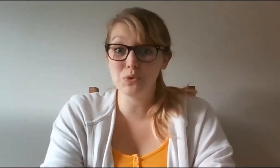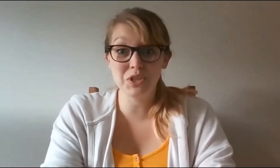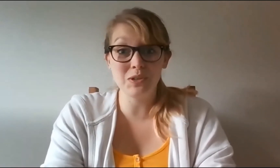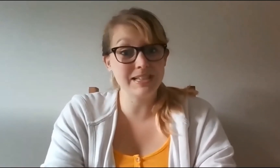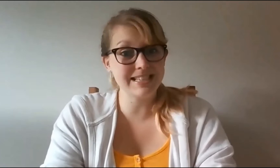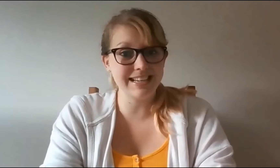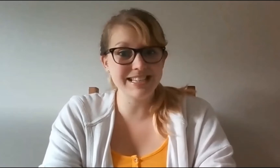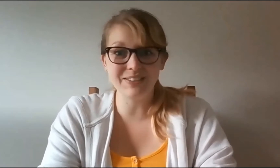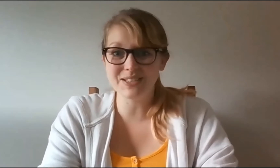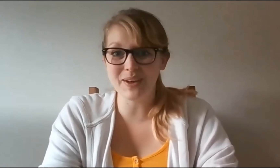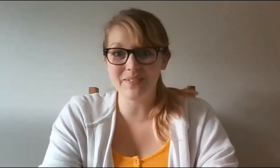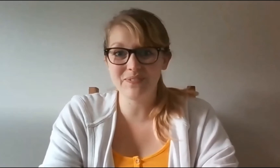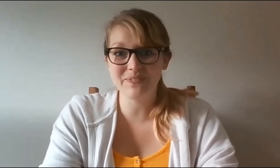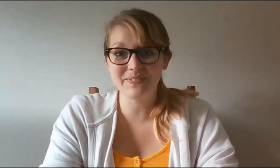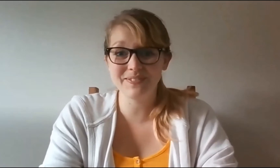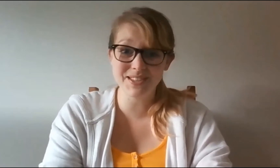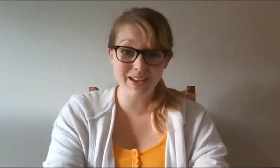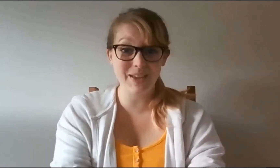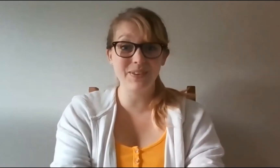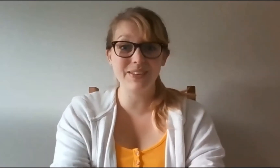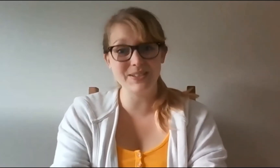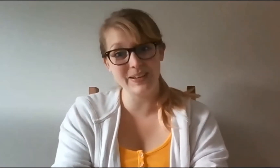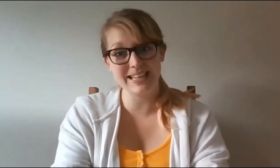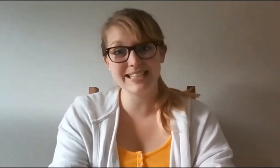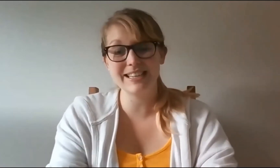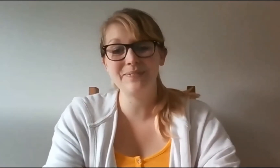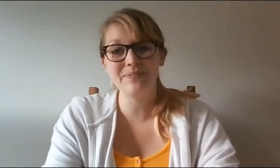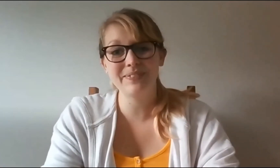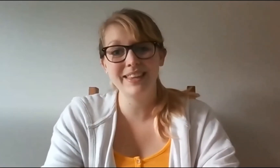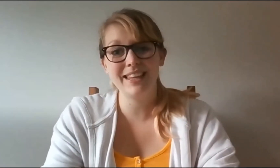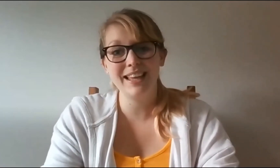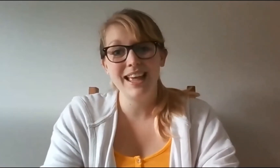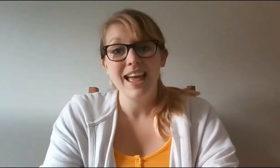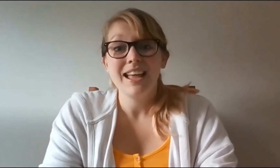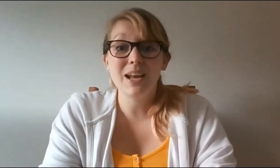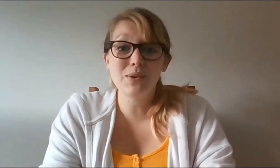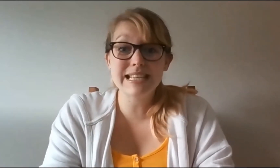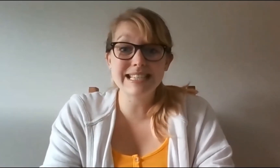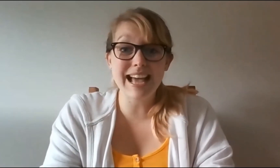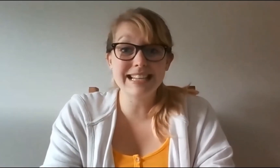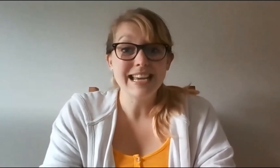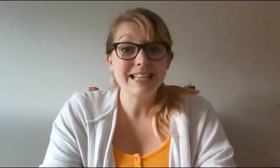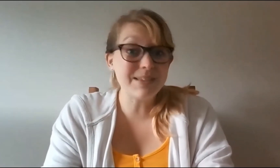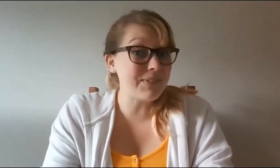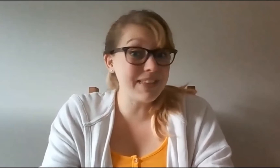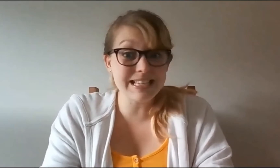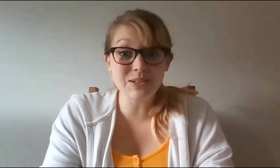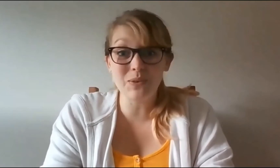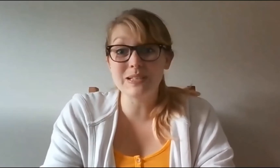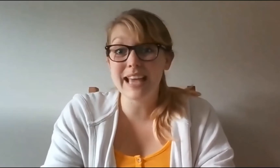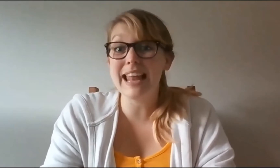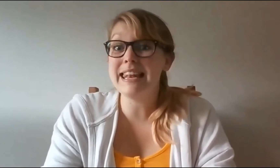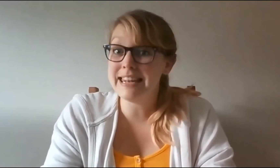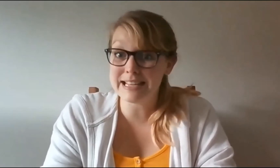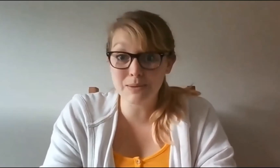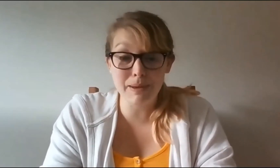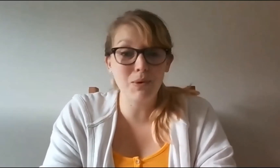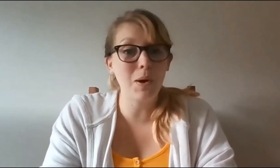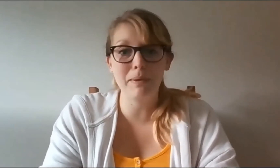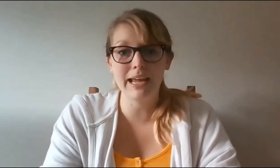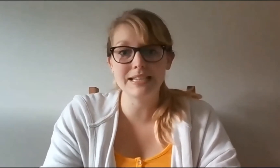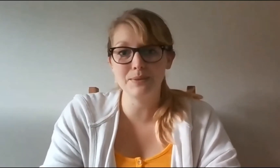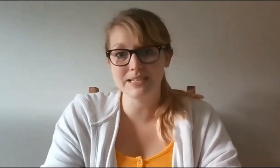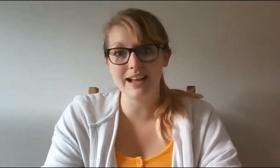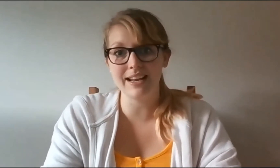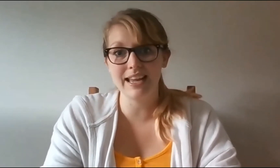really cool tune to sign to as well. So I hope you enjoy it. Now, as I said, some of these songs get a little bit